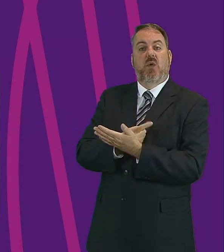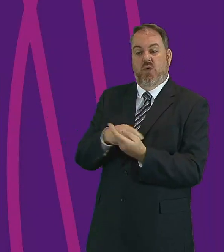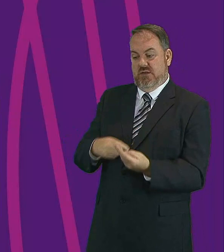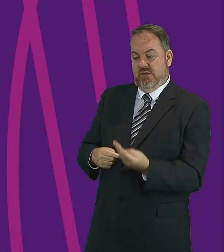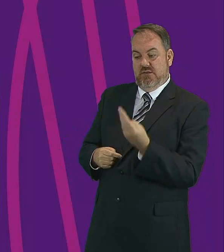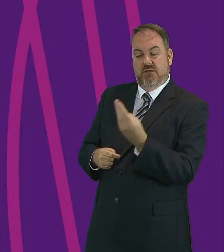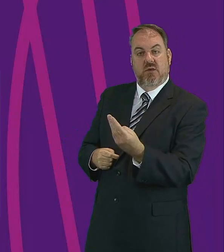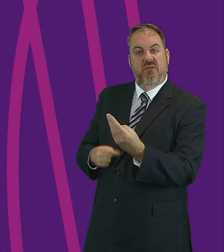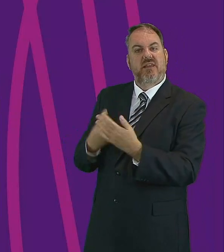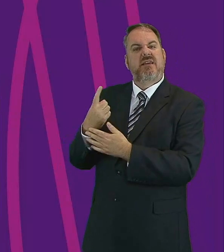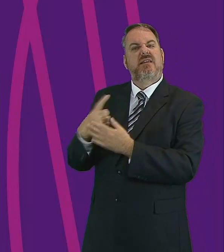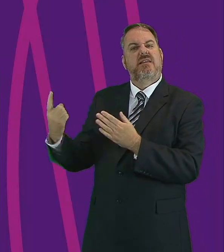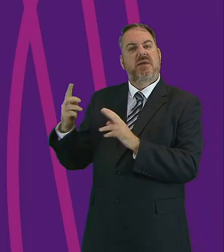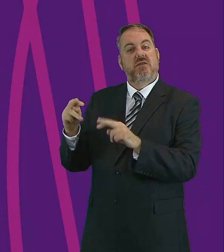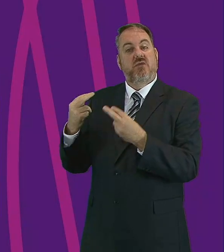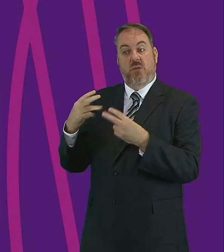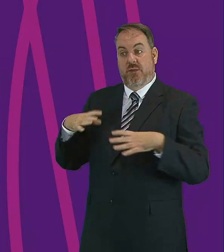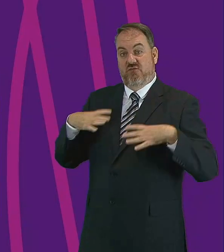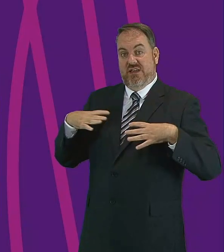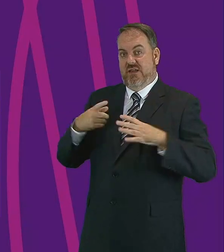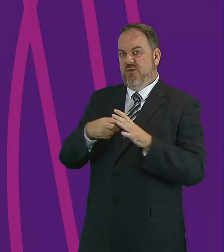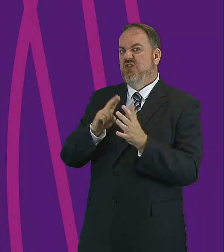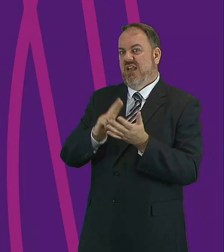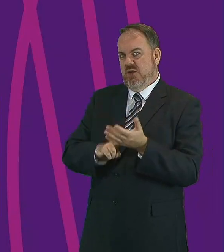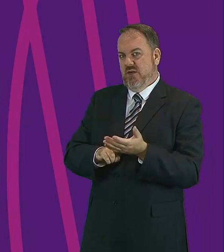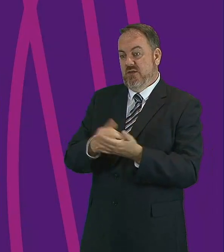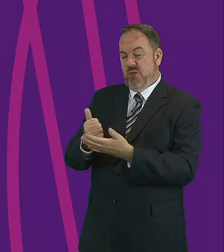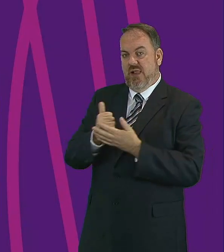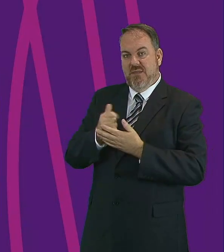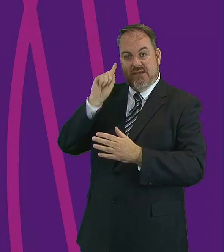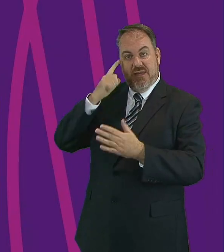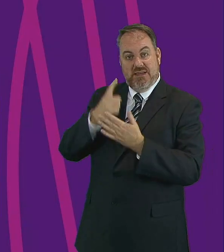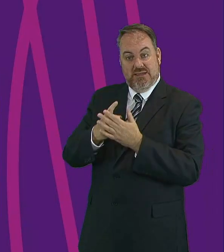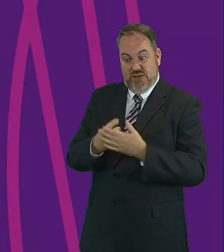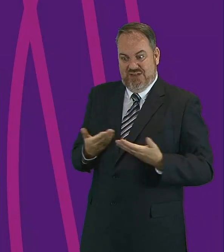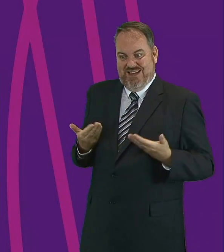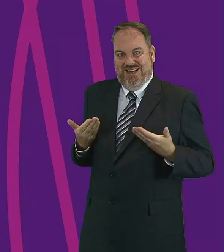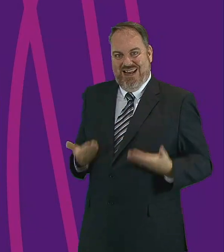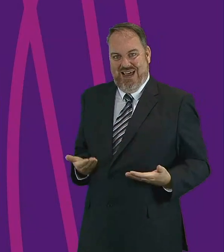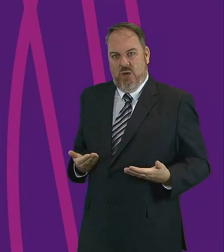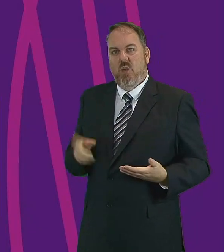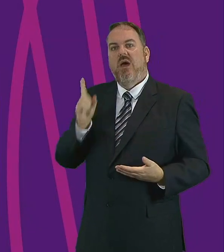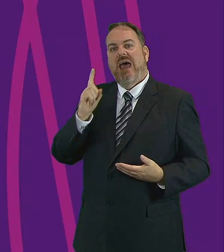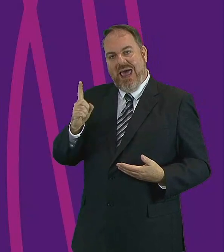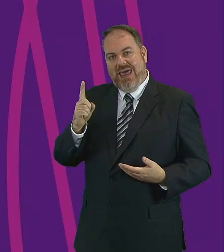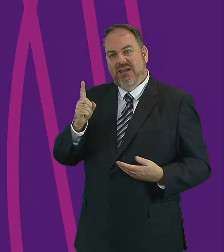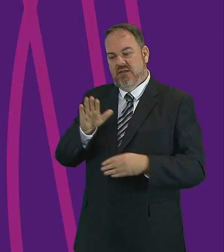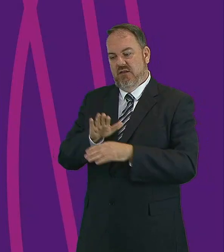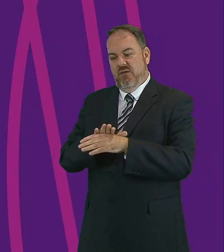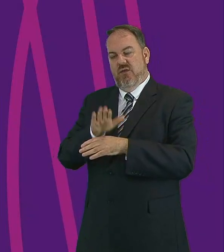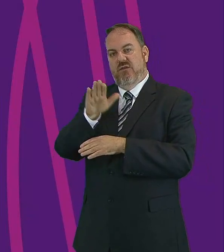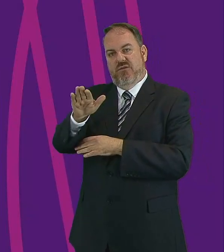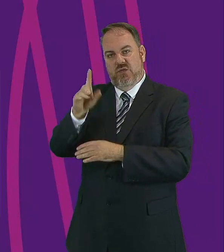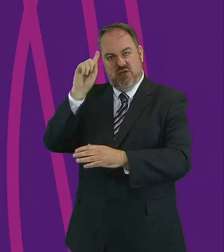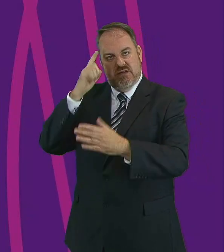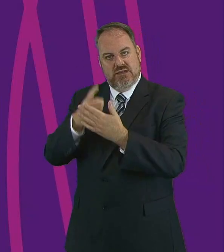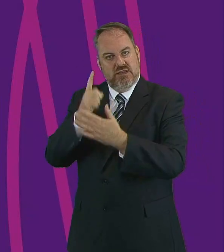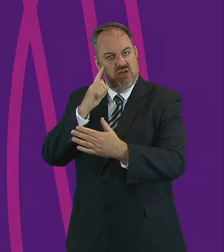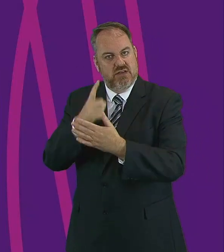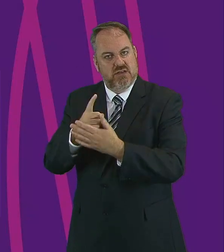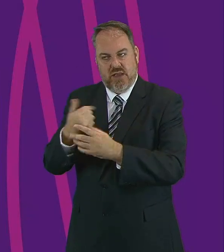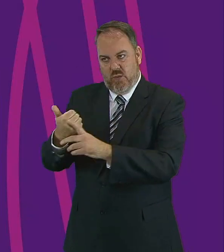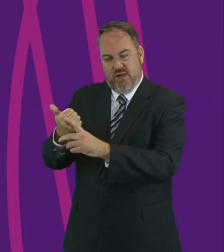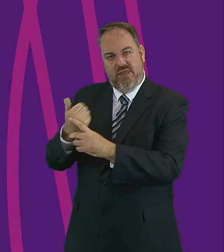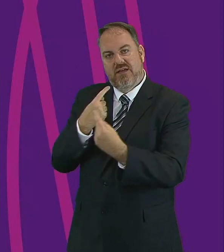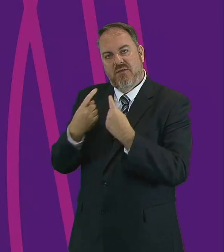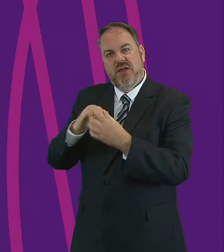to take actions in the short term, but also continue the work in the longer term. This is, I think, a big